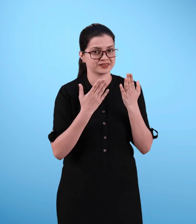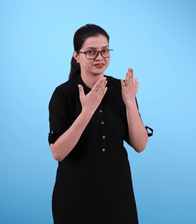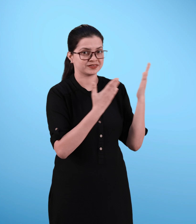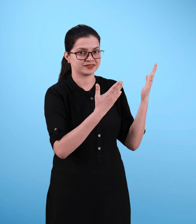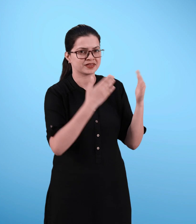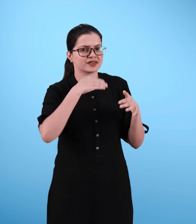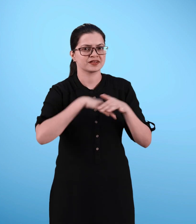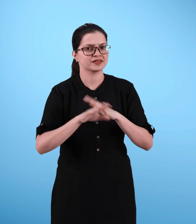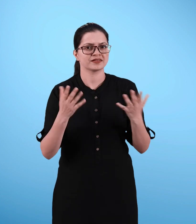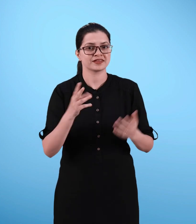cotton